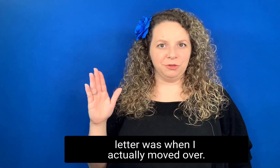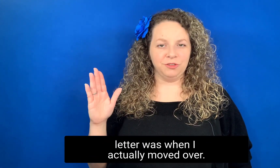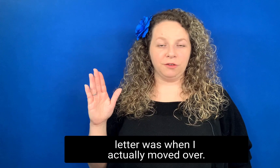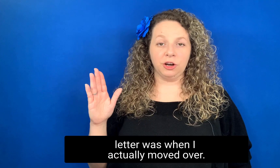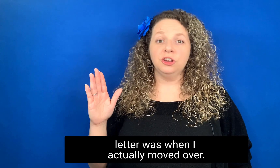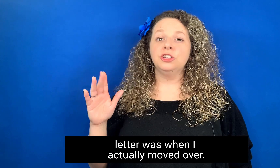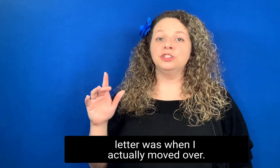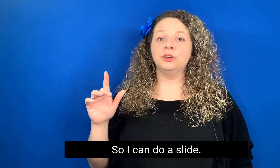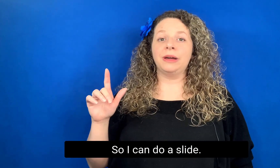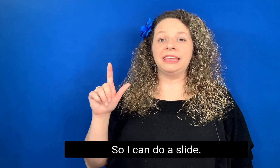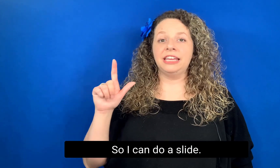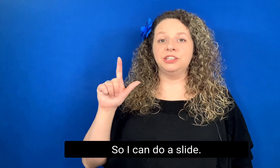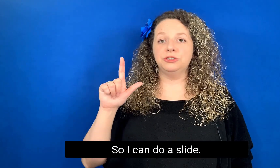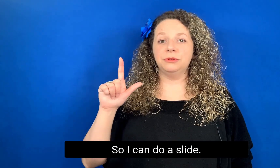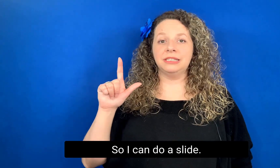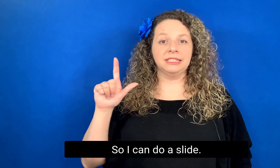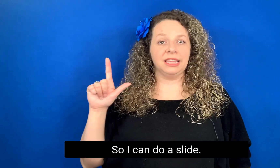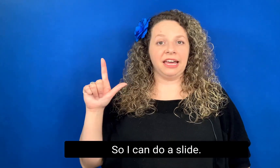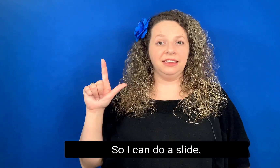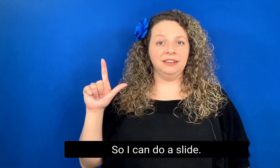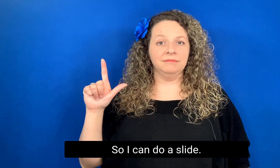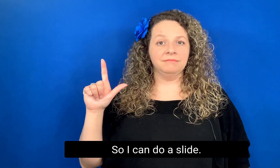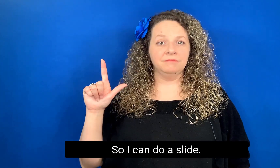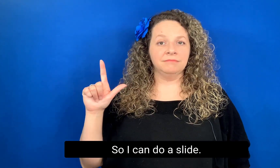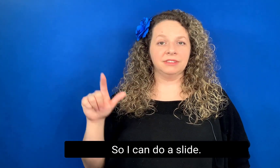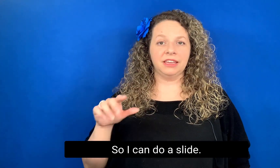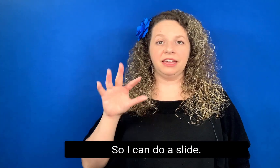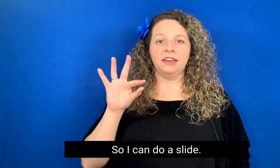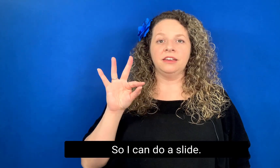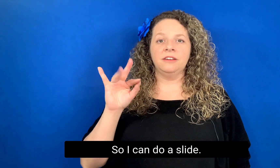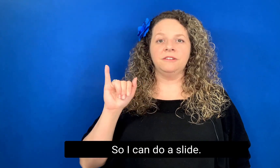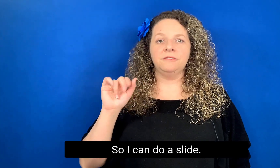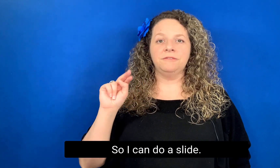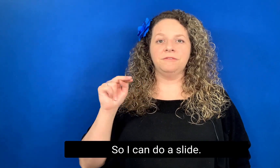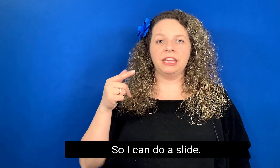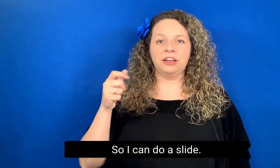moved over. So I can do a slide, okay,